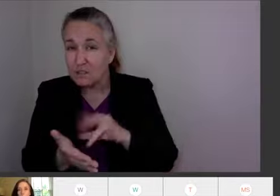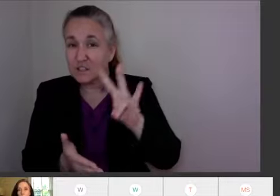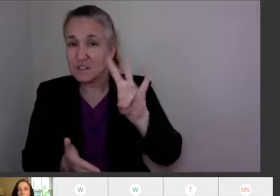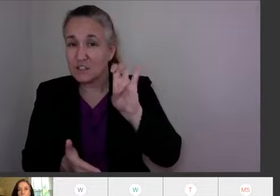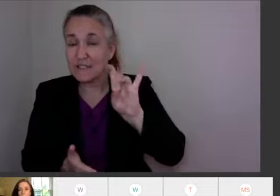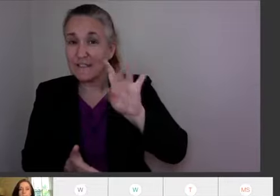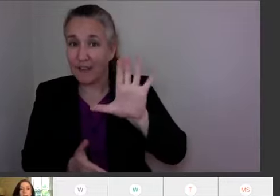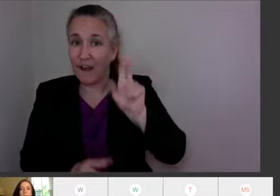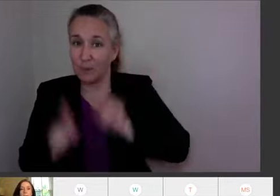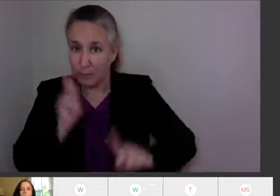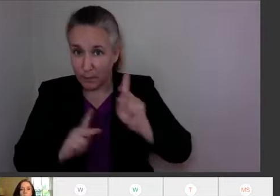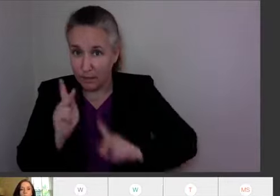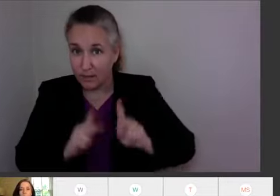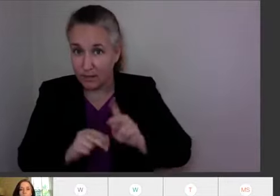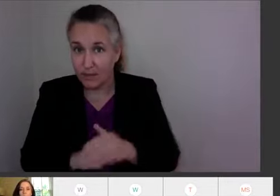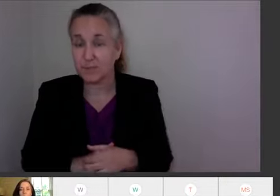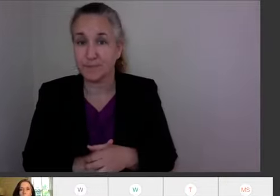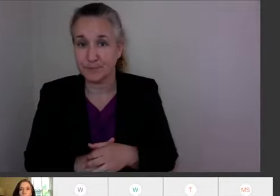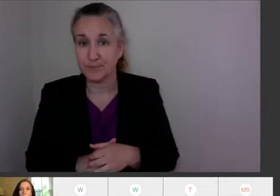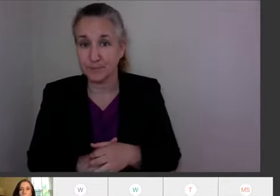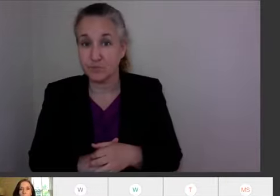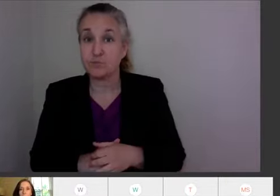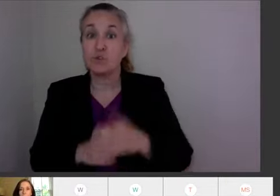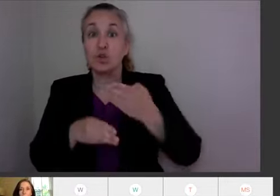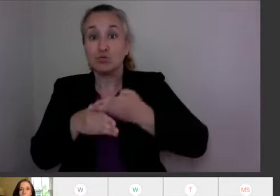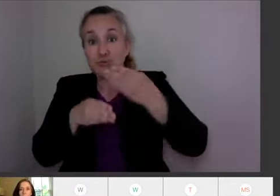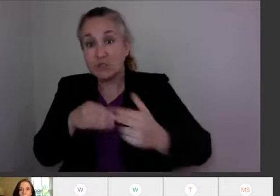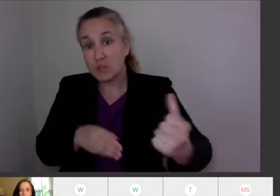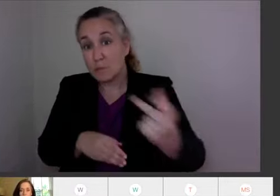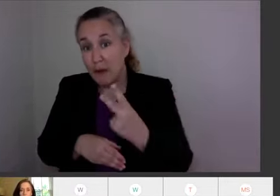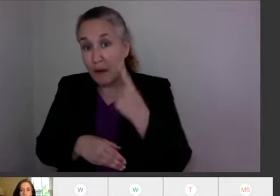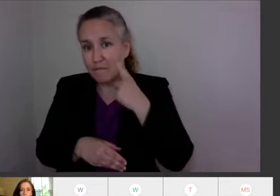10,785 individuals and received results on